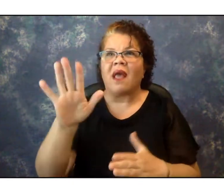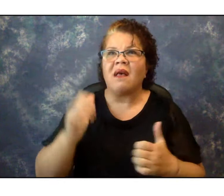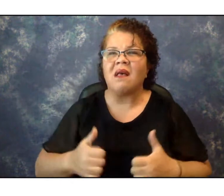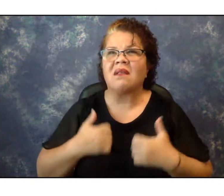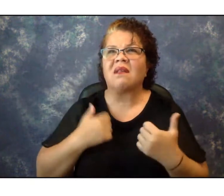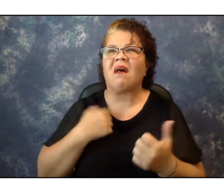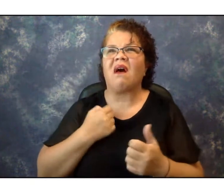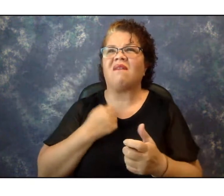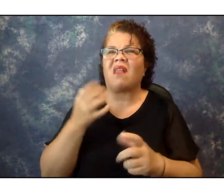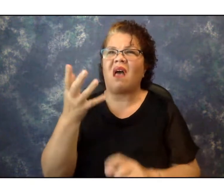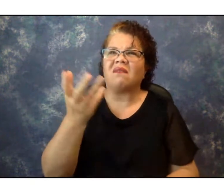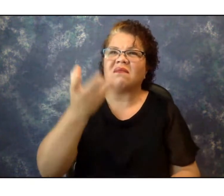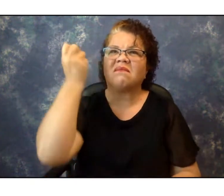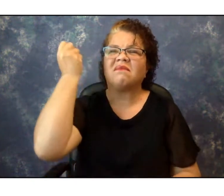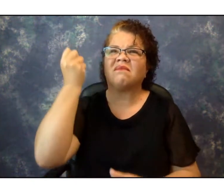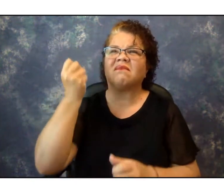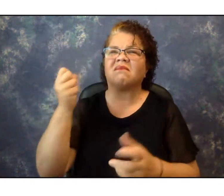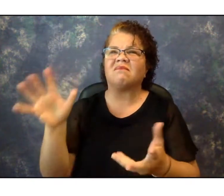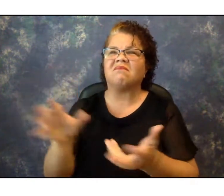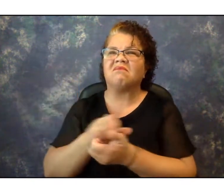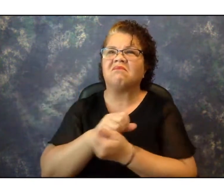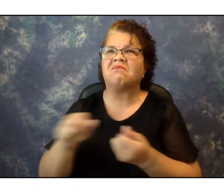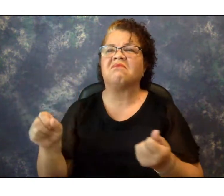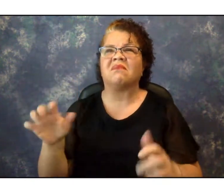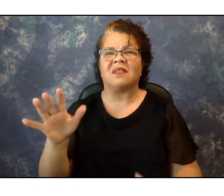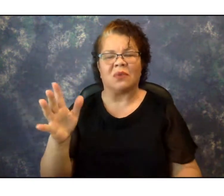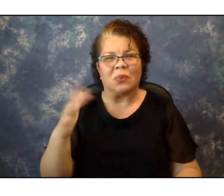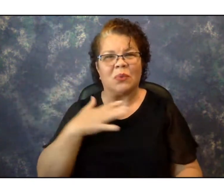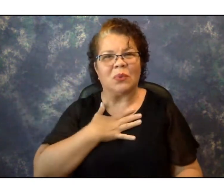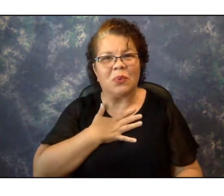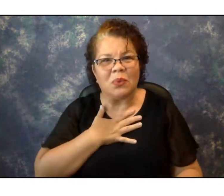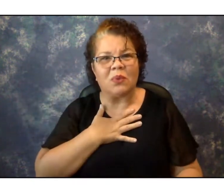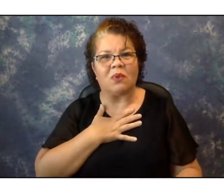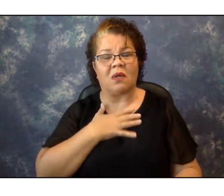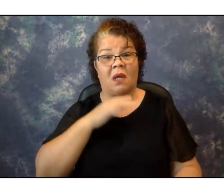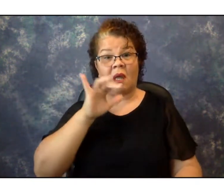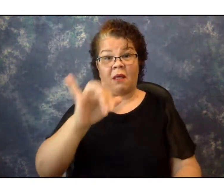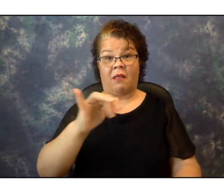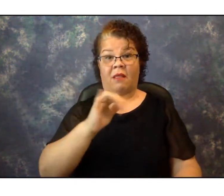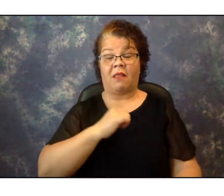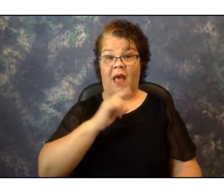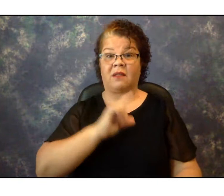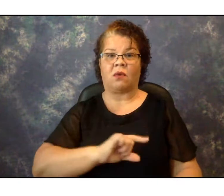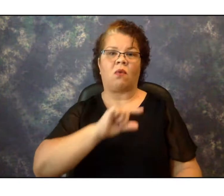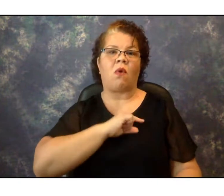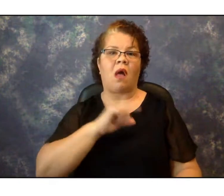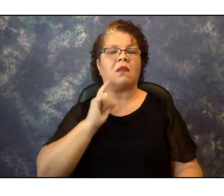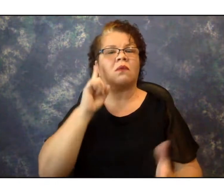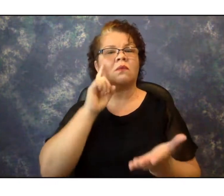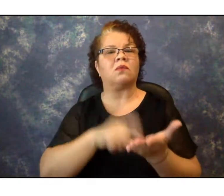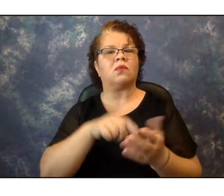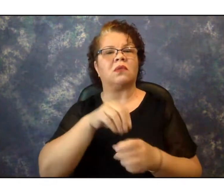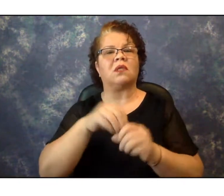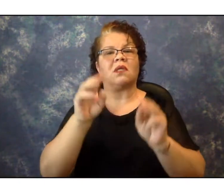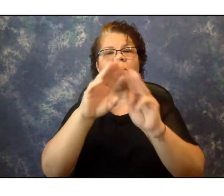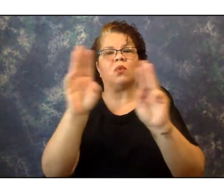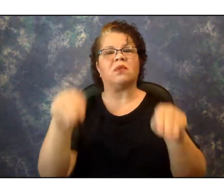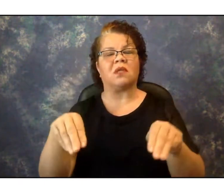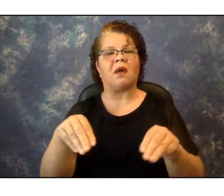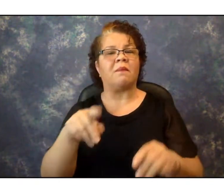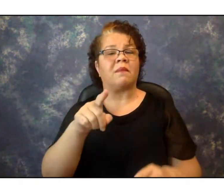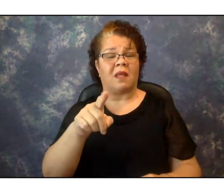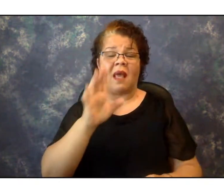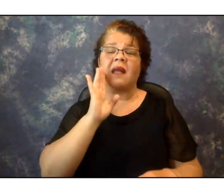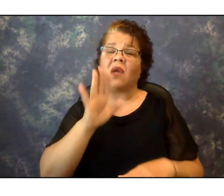us. And I think that quality is one you observe in the museum. I think it's a place that changes you, even if you know all about